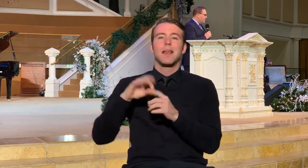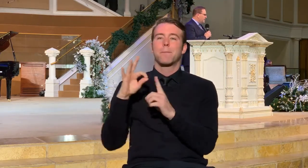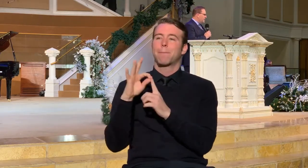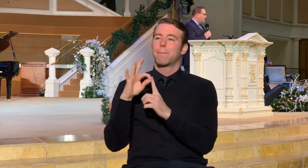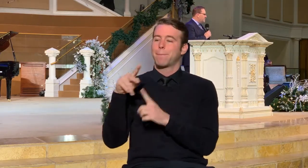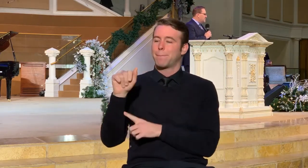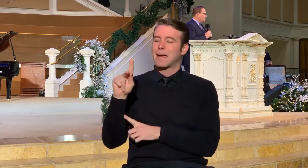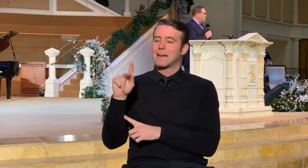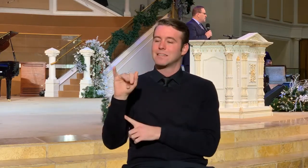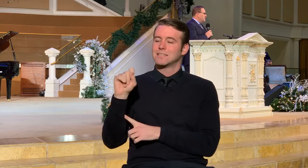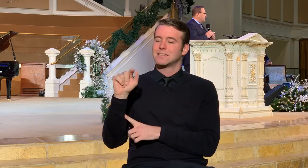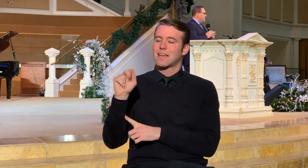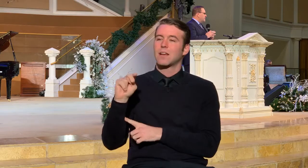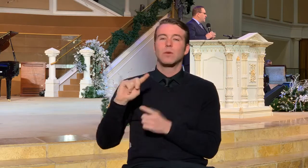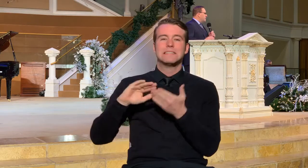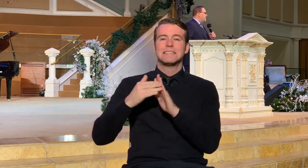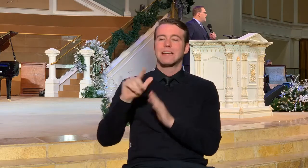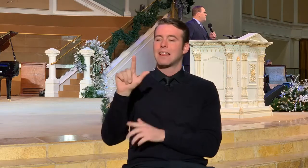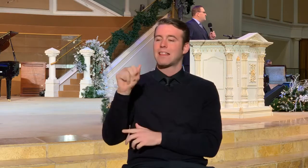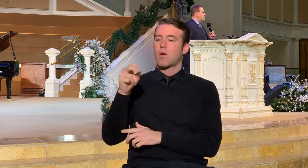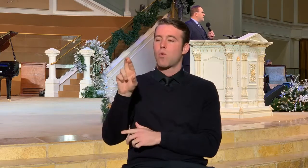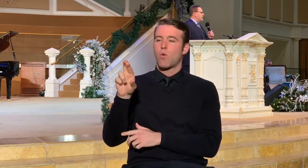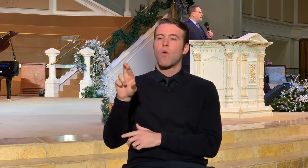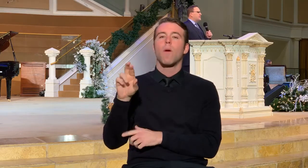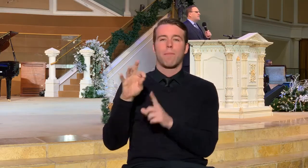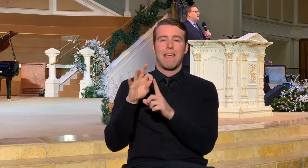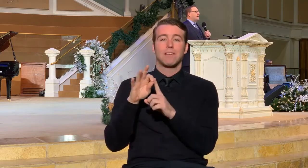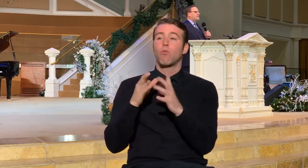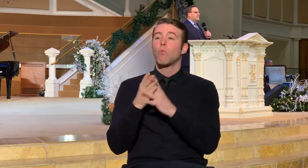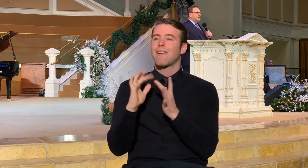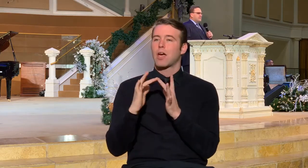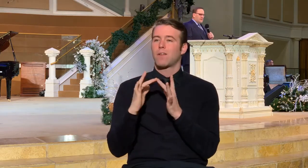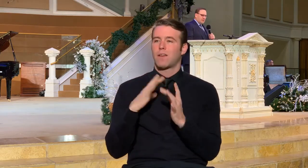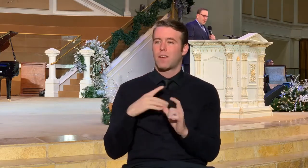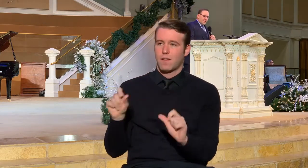And we did it via the internet. And